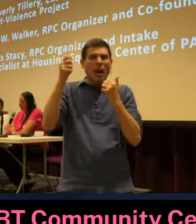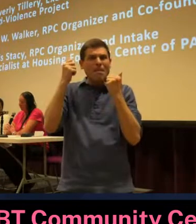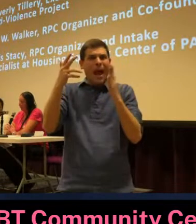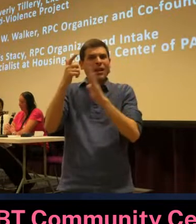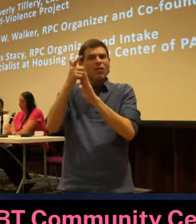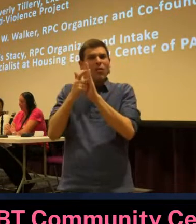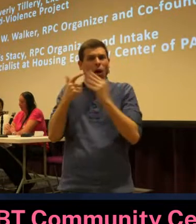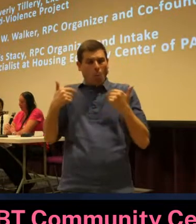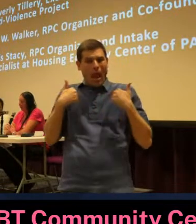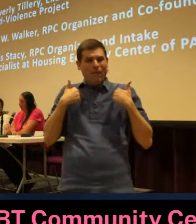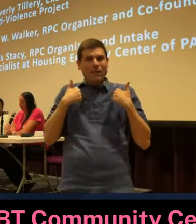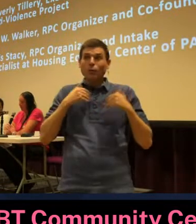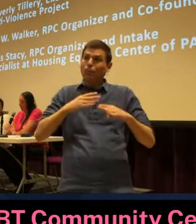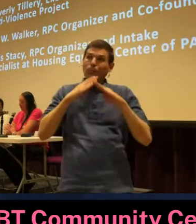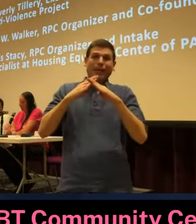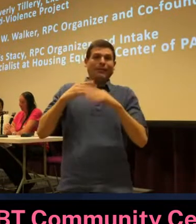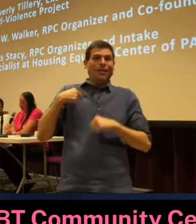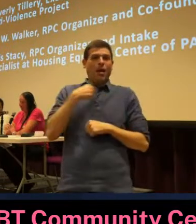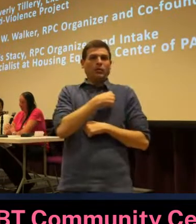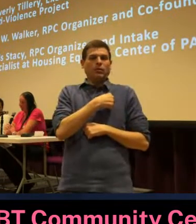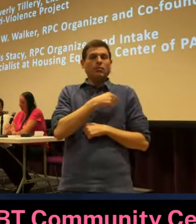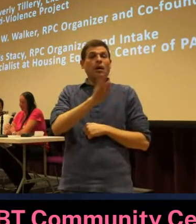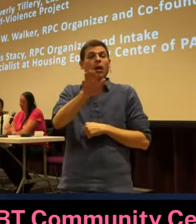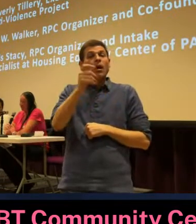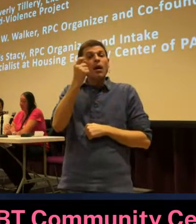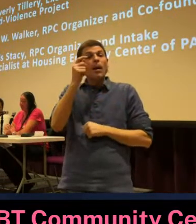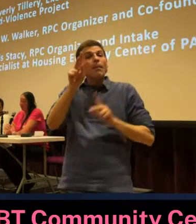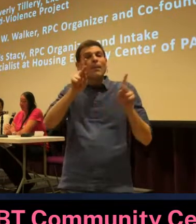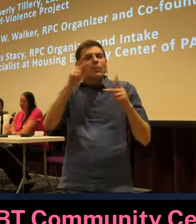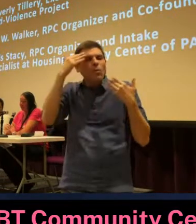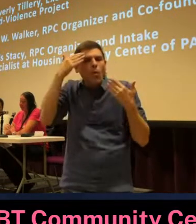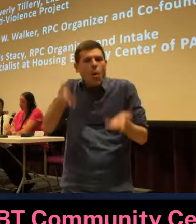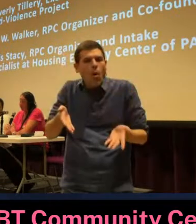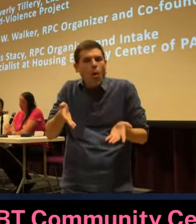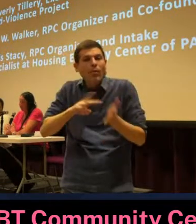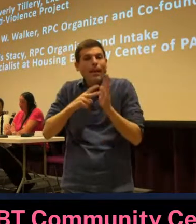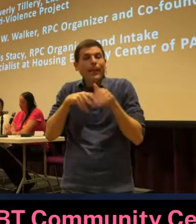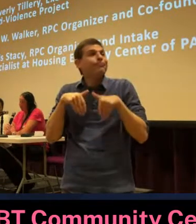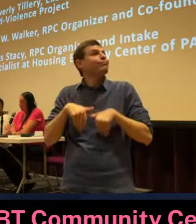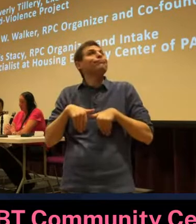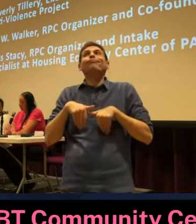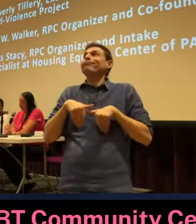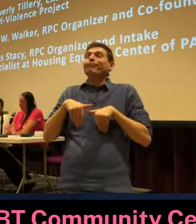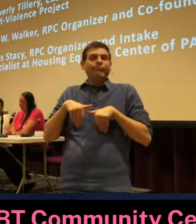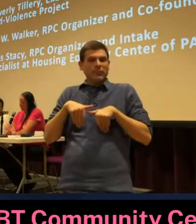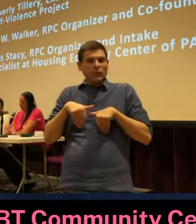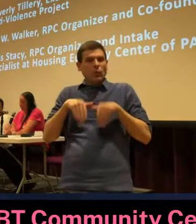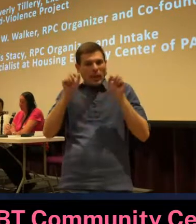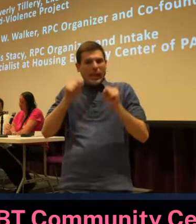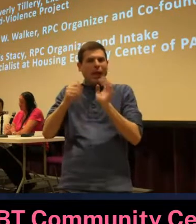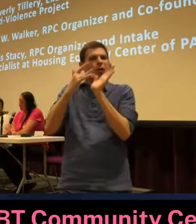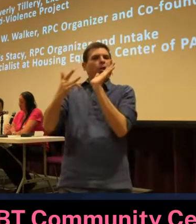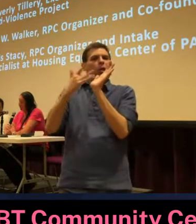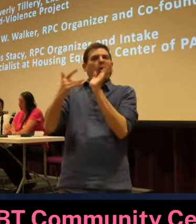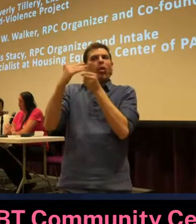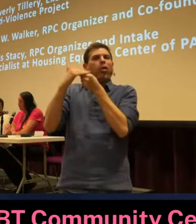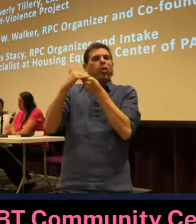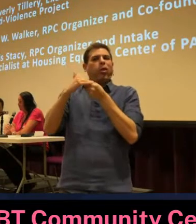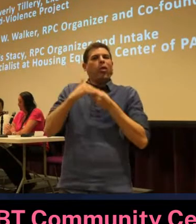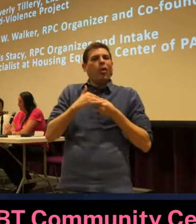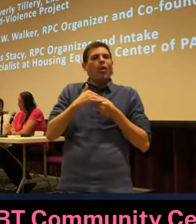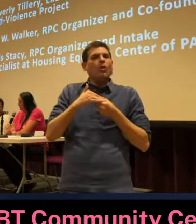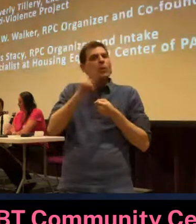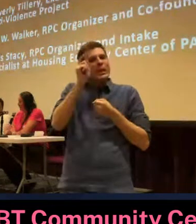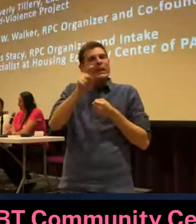we're not speaking up and talking about it, then it's not going to get reported. As far as affordable housing goes, it's that much more. Especially in New